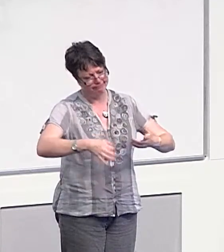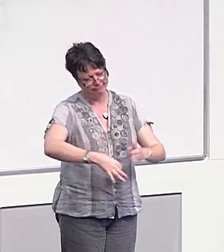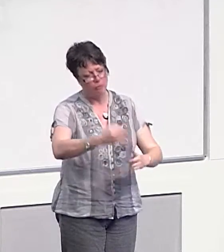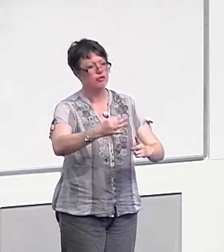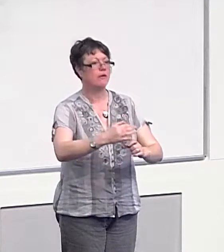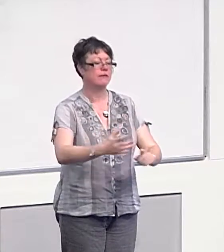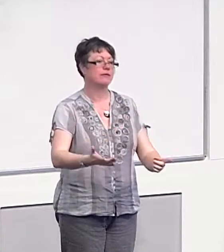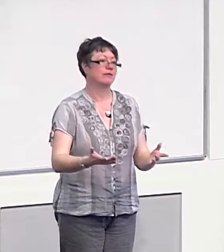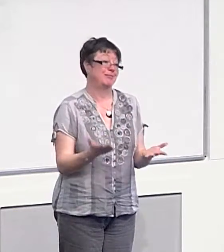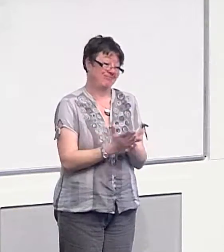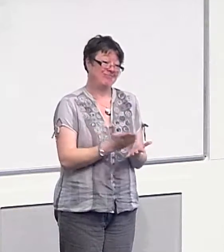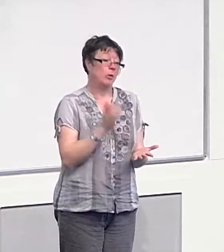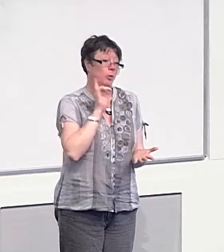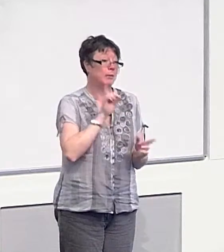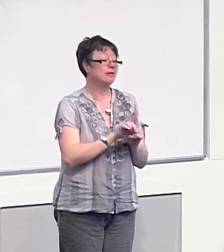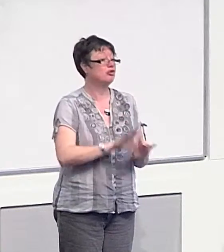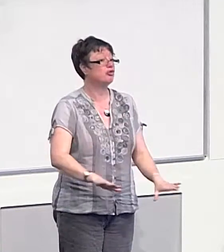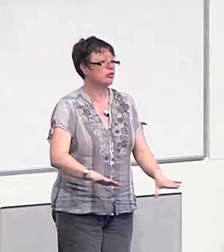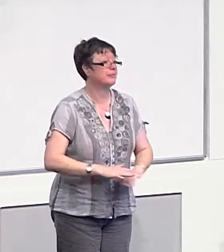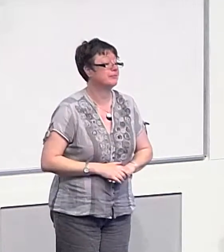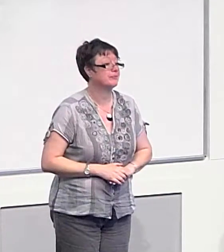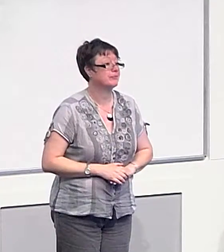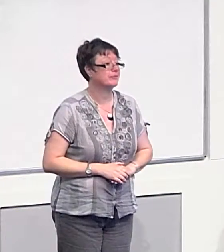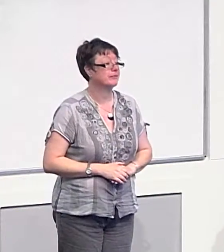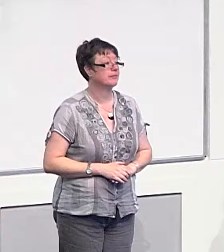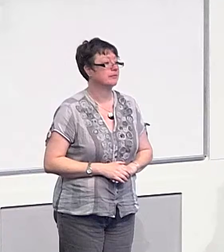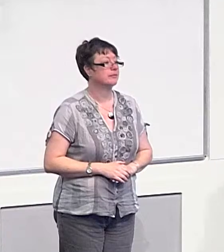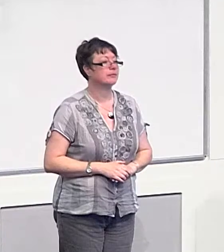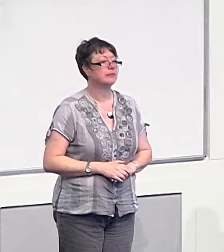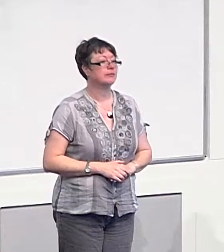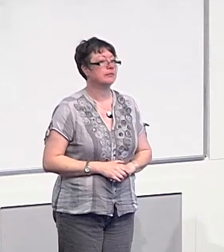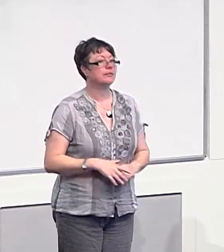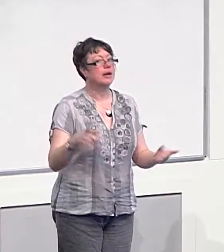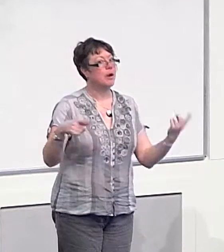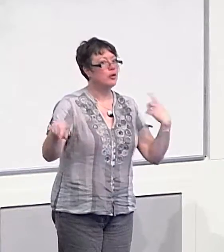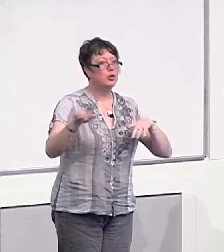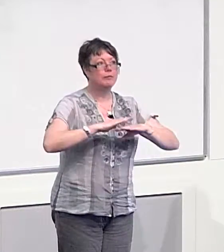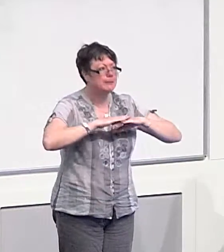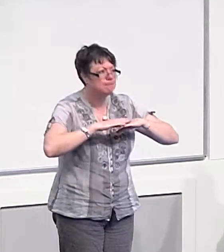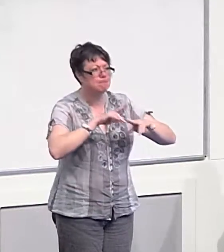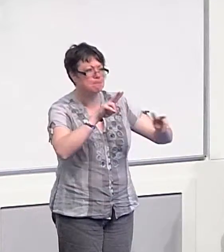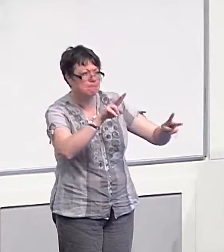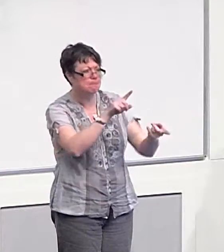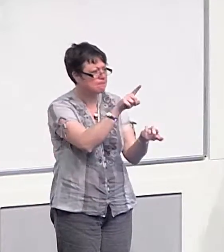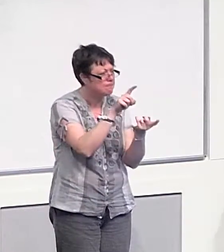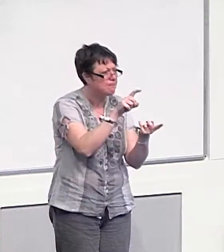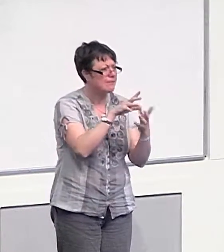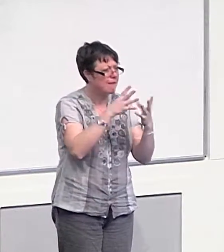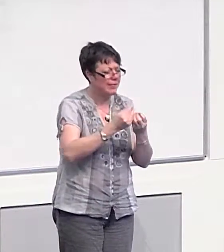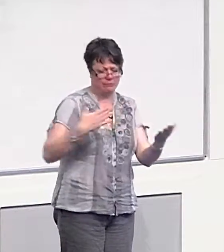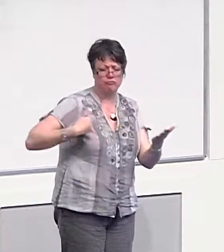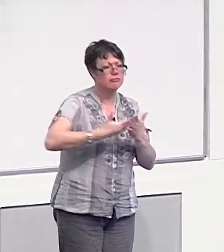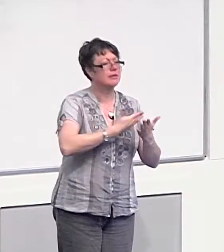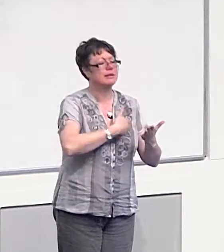children. Now, those of you who've been listening intently, and that's everybody, will